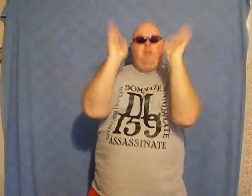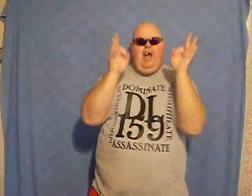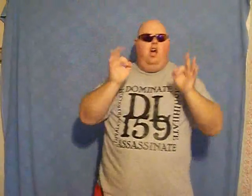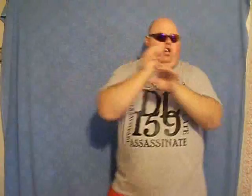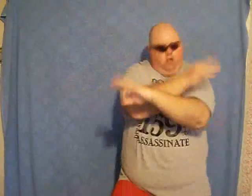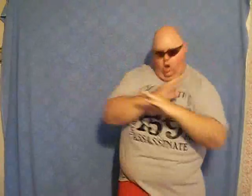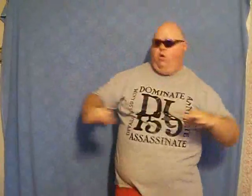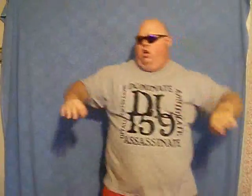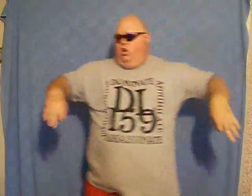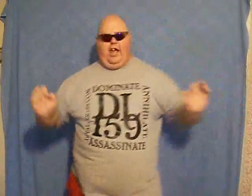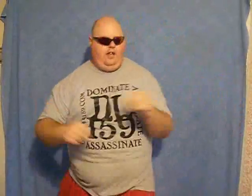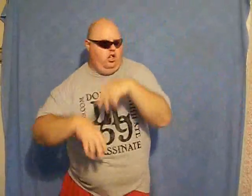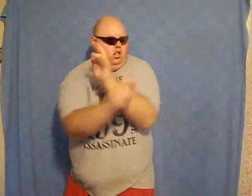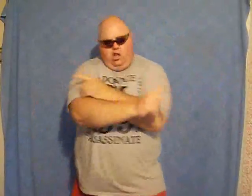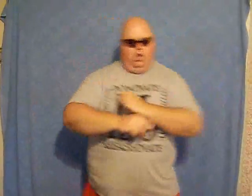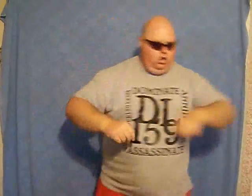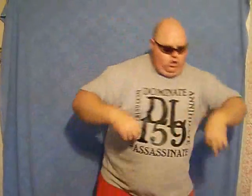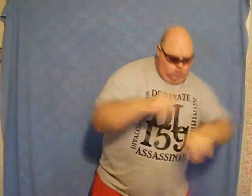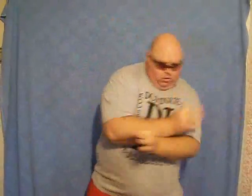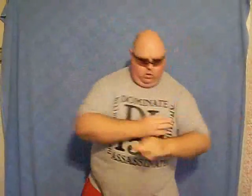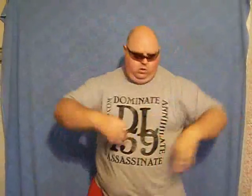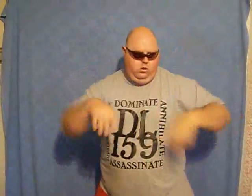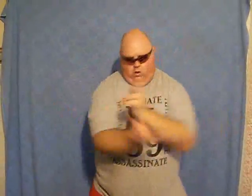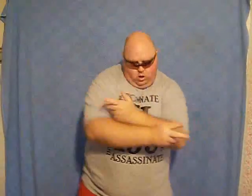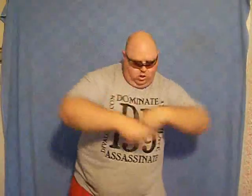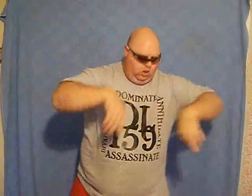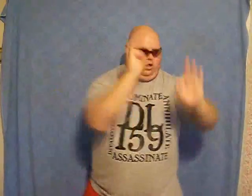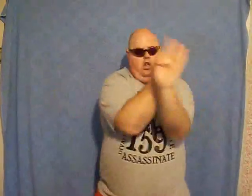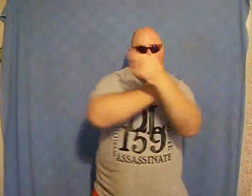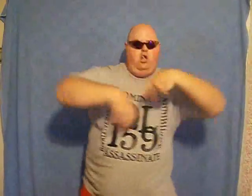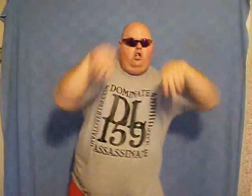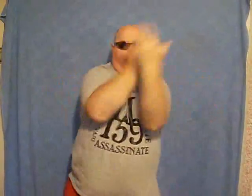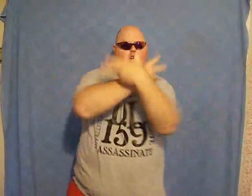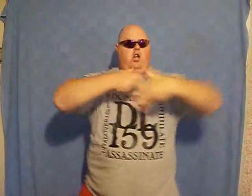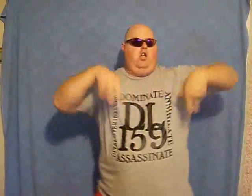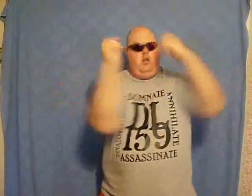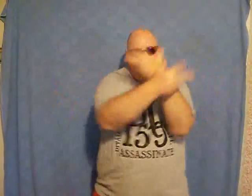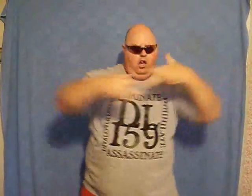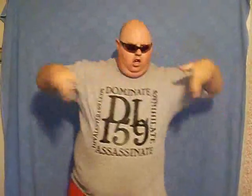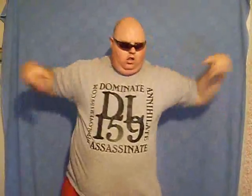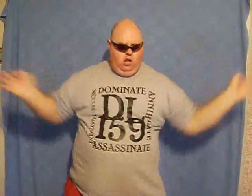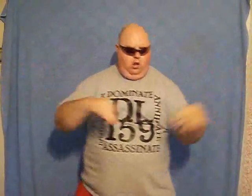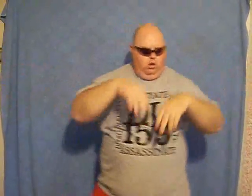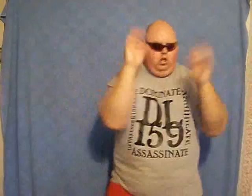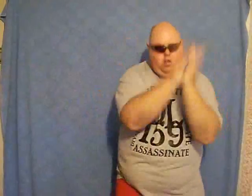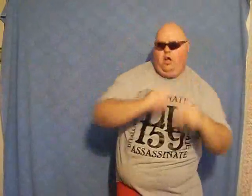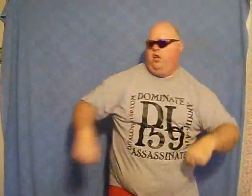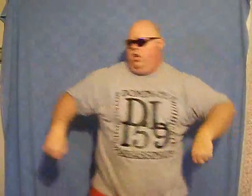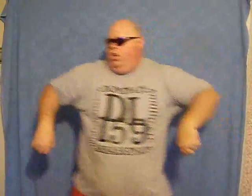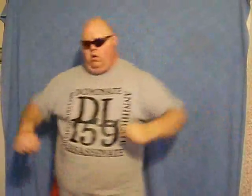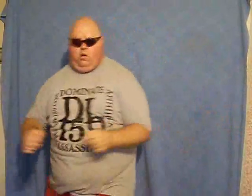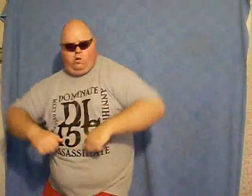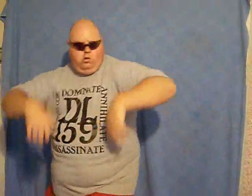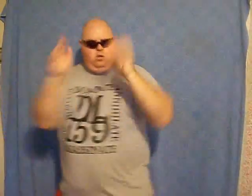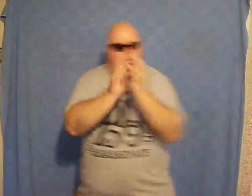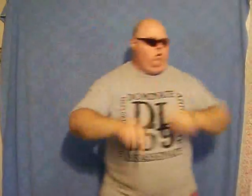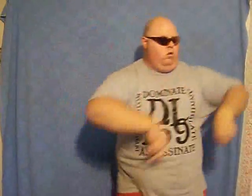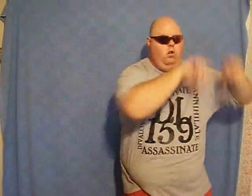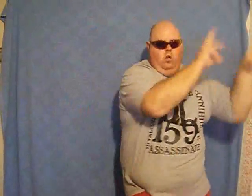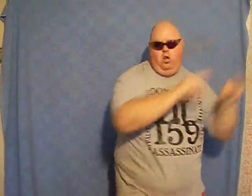Chiappetta. Long Island iced tea. Long Island iced tea. Michael Chiappetta. Long Island iced tea. Chiappetta is the future